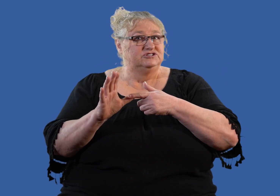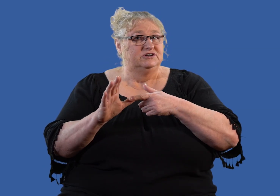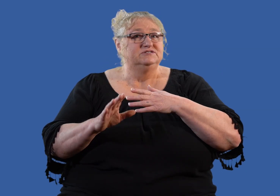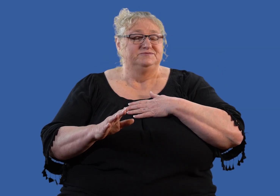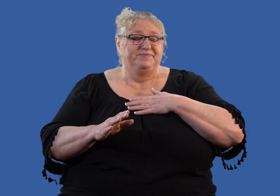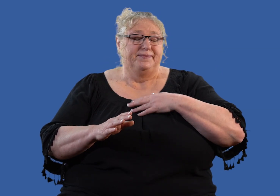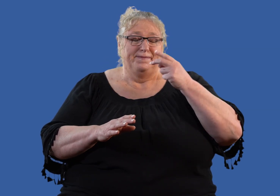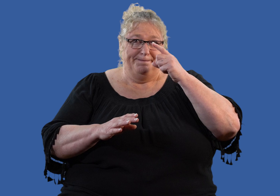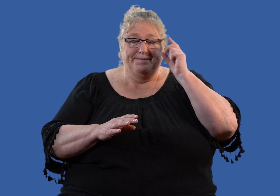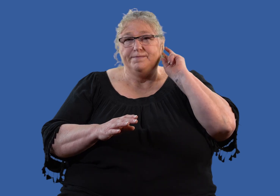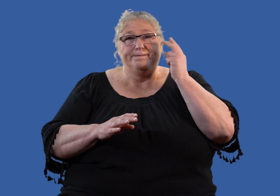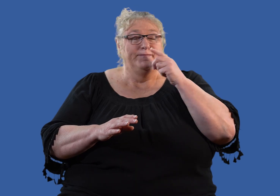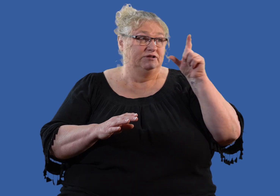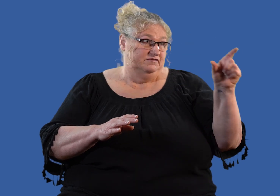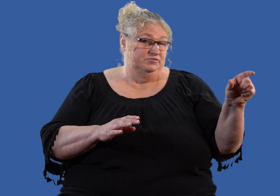and Trisha as my deaf person